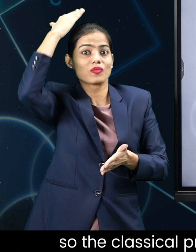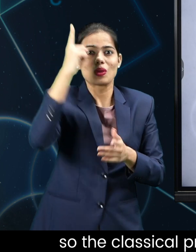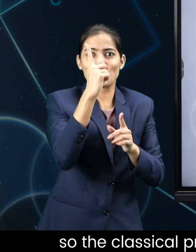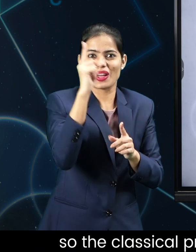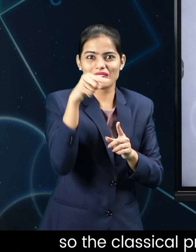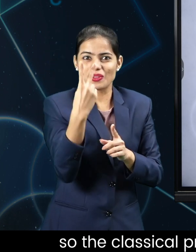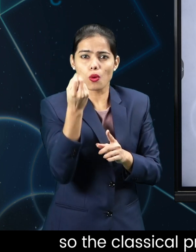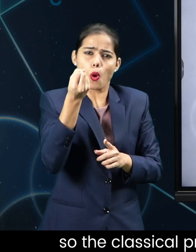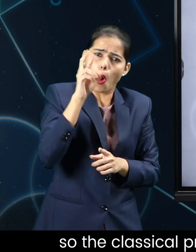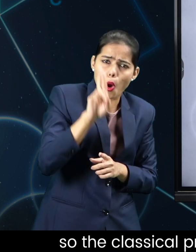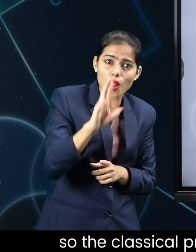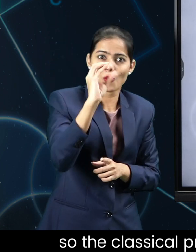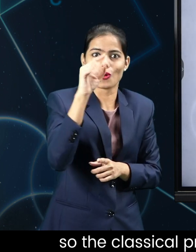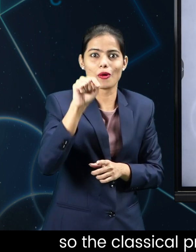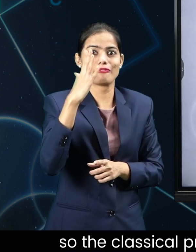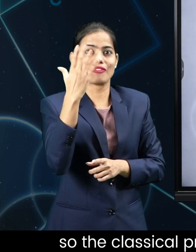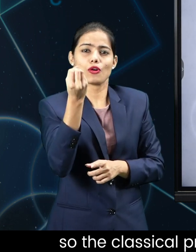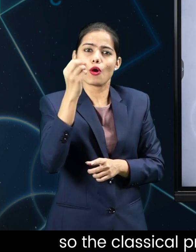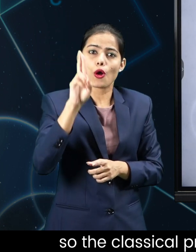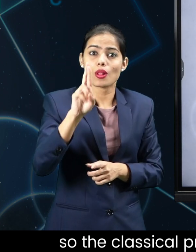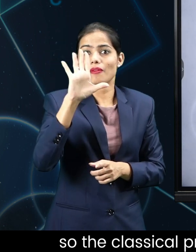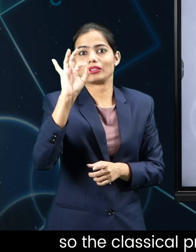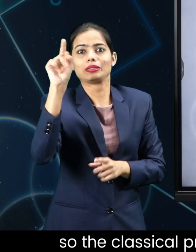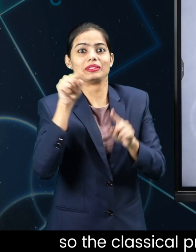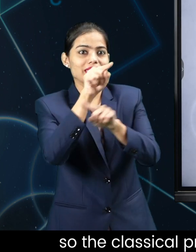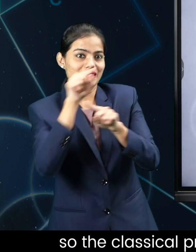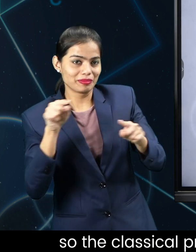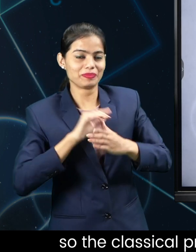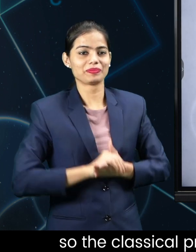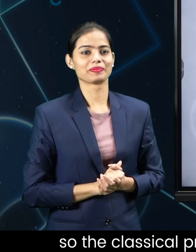1 by 2 or 0.5 or 50%.